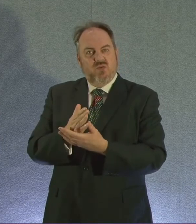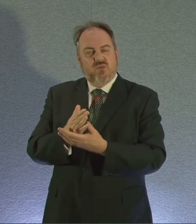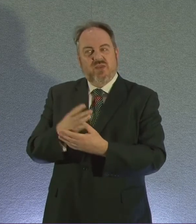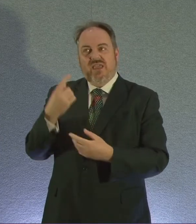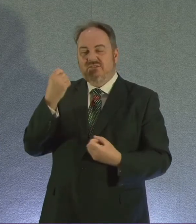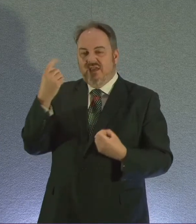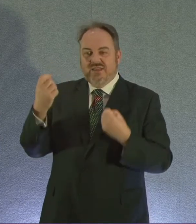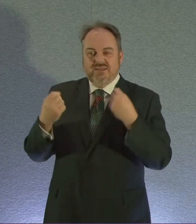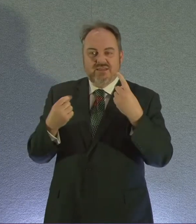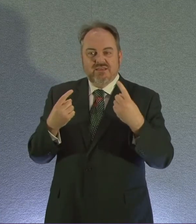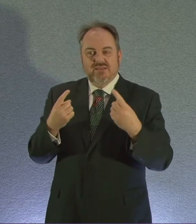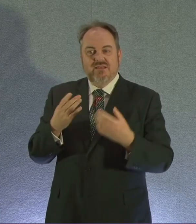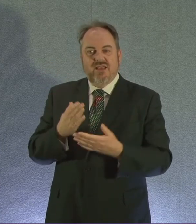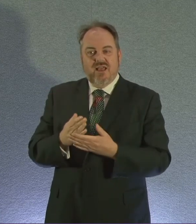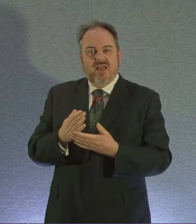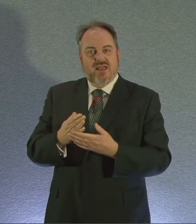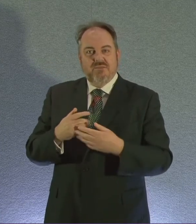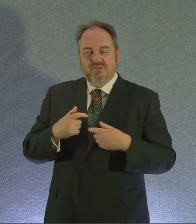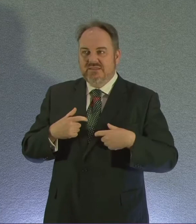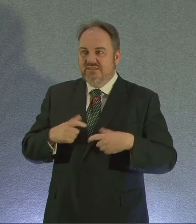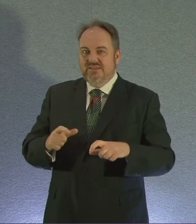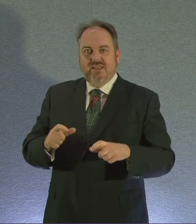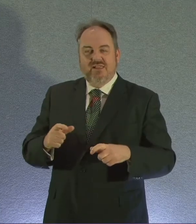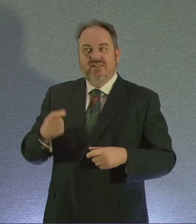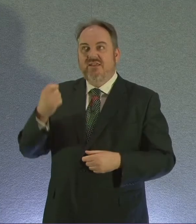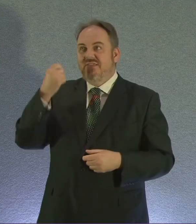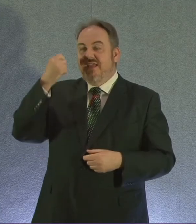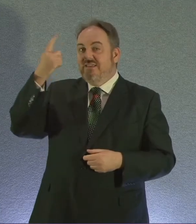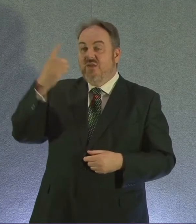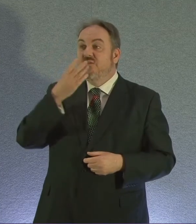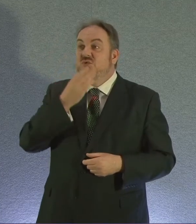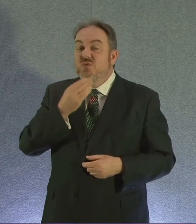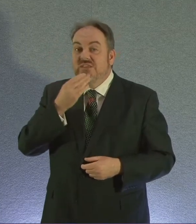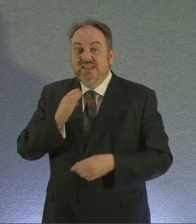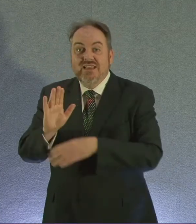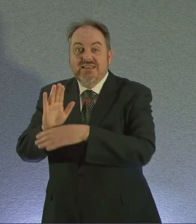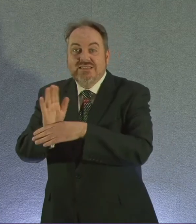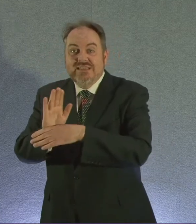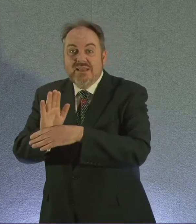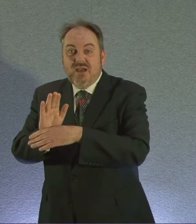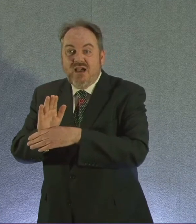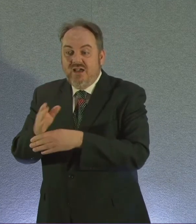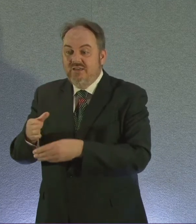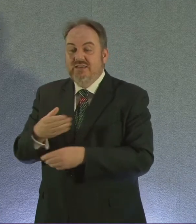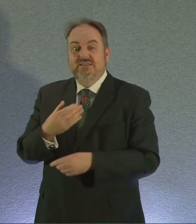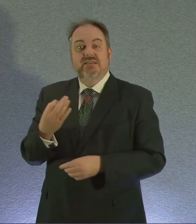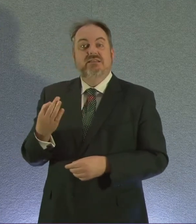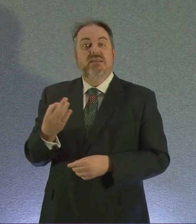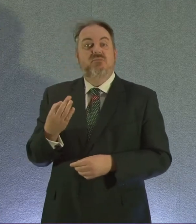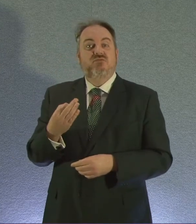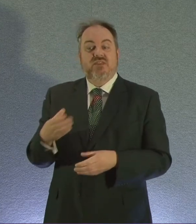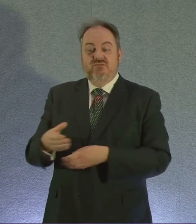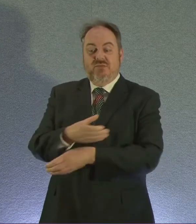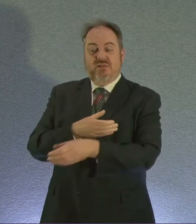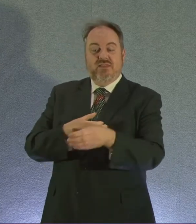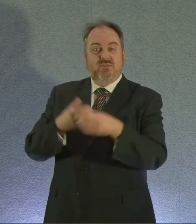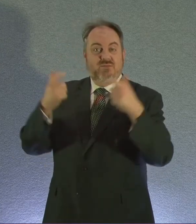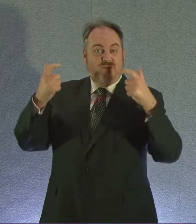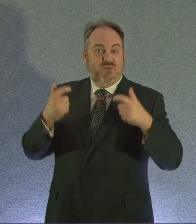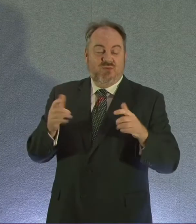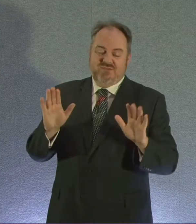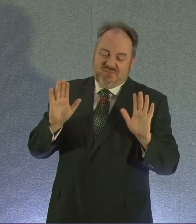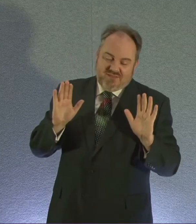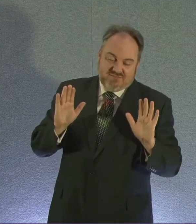solutions. I am still wedded to my cinema idea, Mike Russell. That sense of national urgency is why we meet today, and I applaud the government for